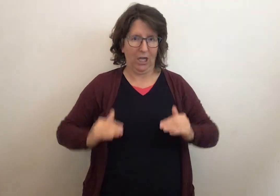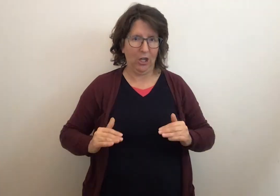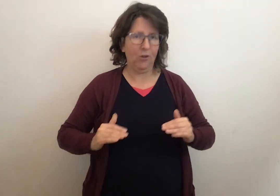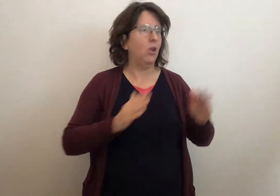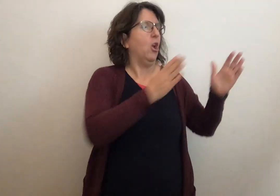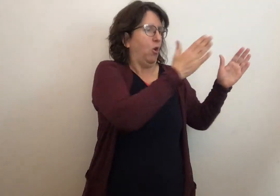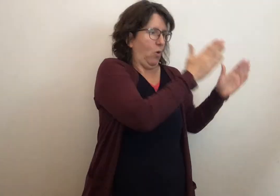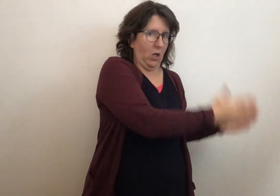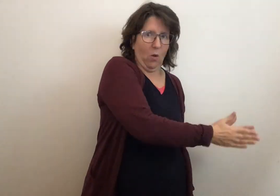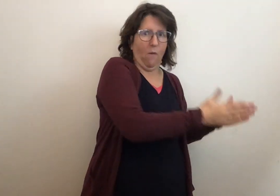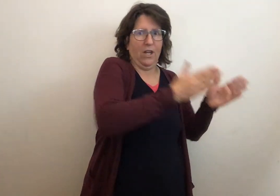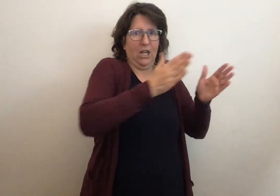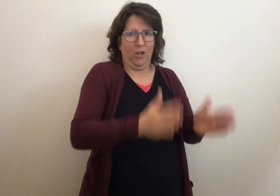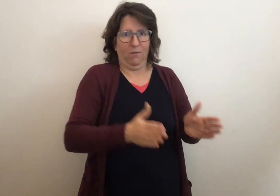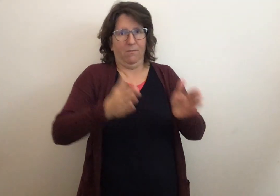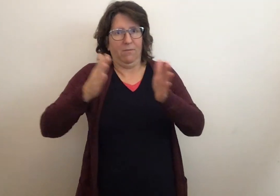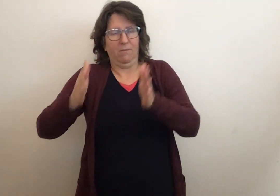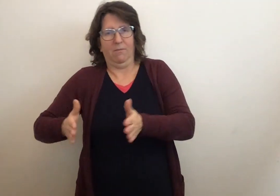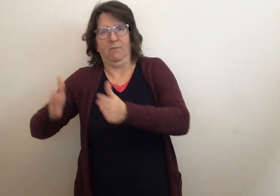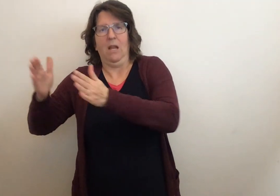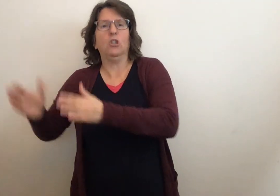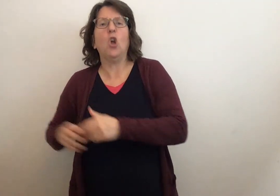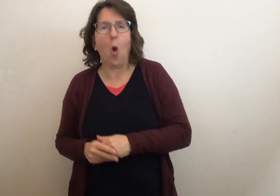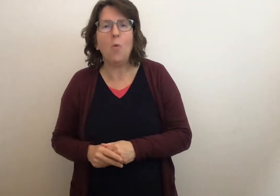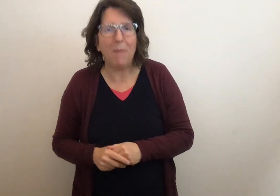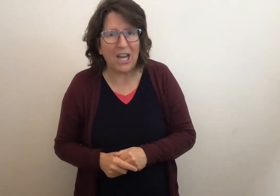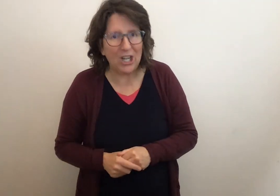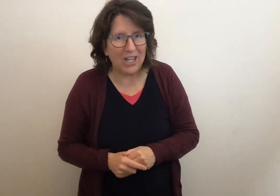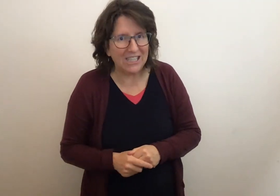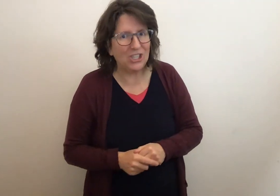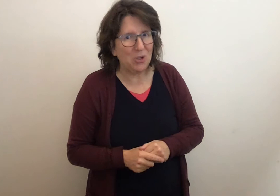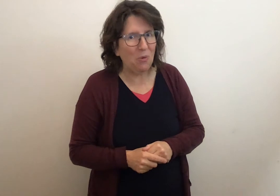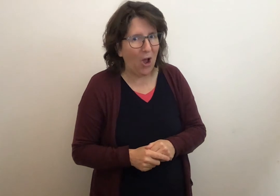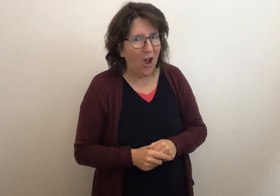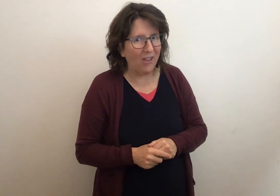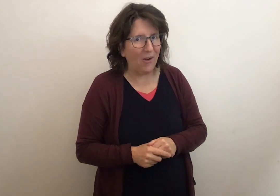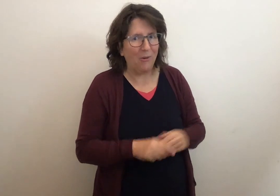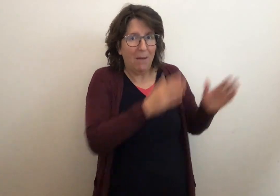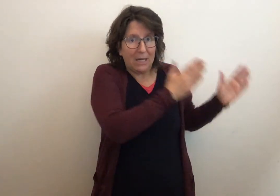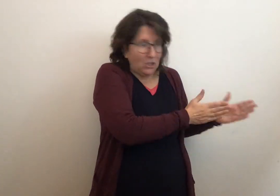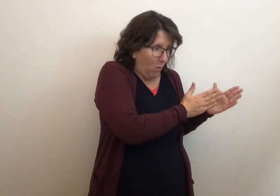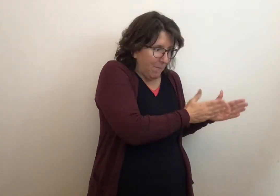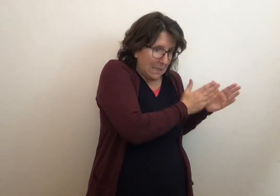here, you can go over here. And don't make your list too long though, because you want to be,